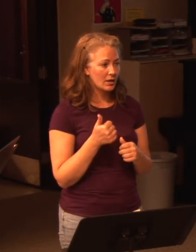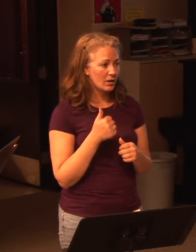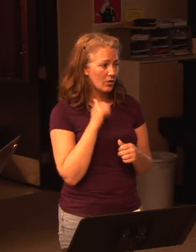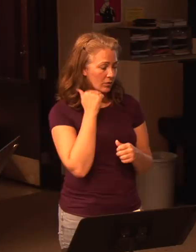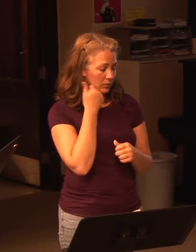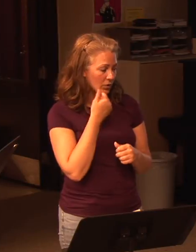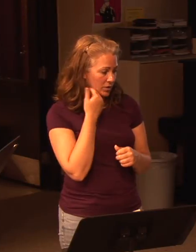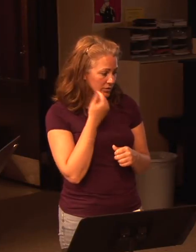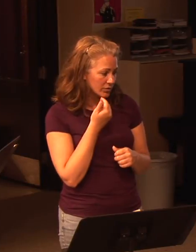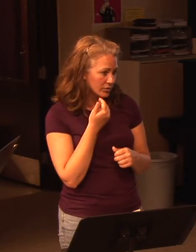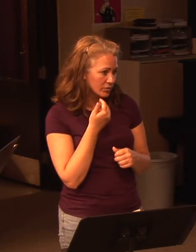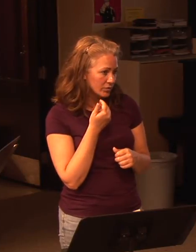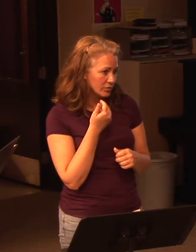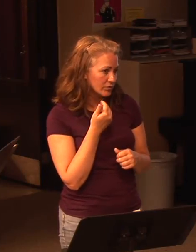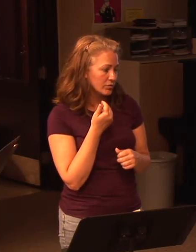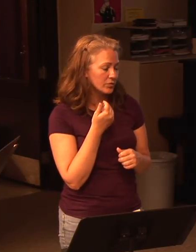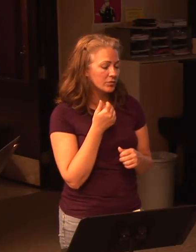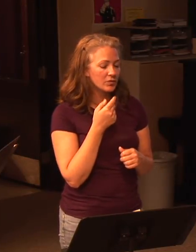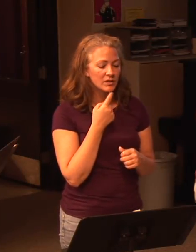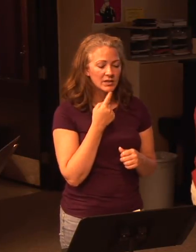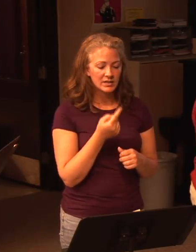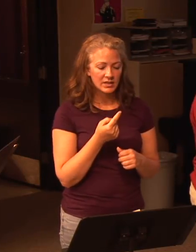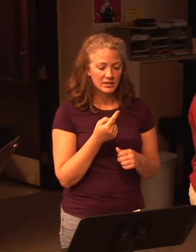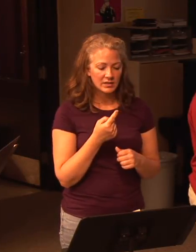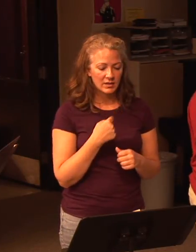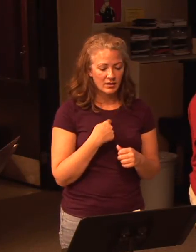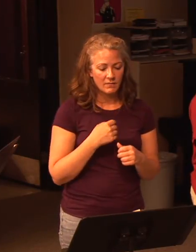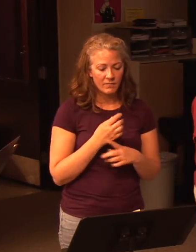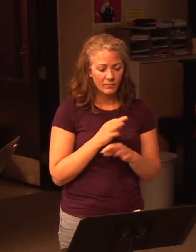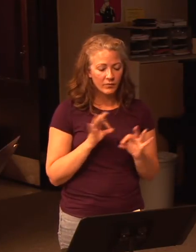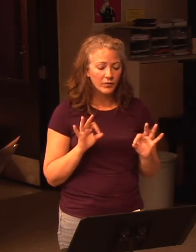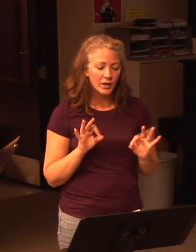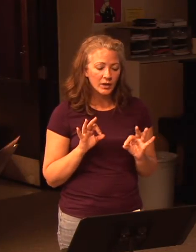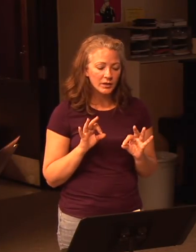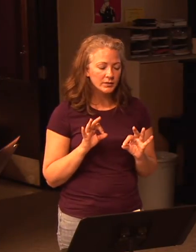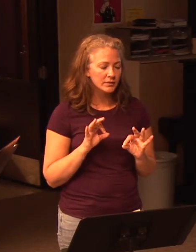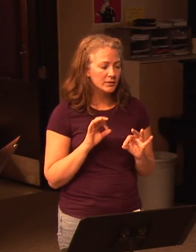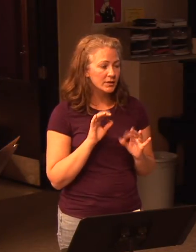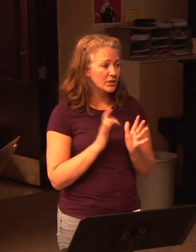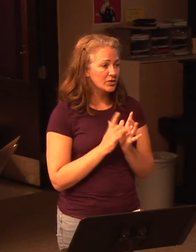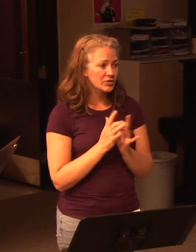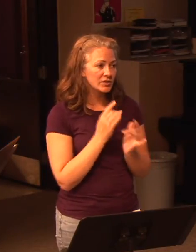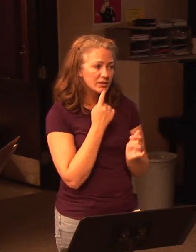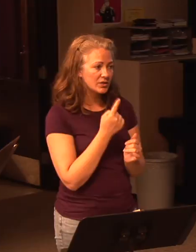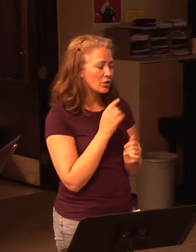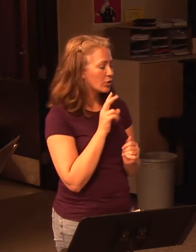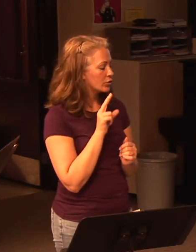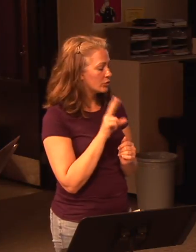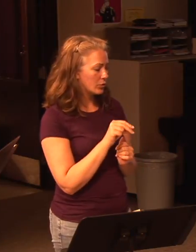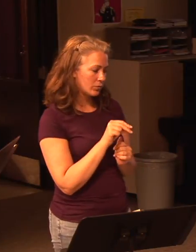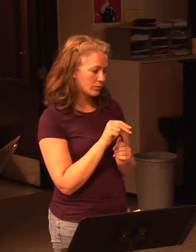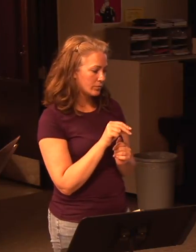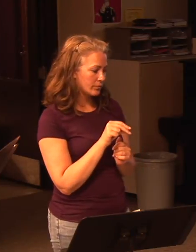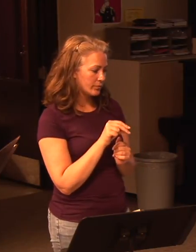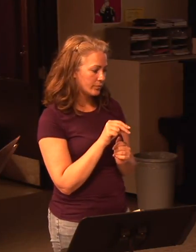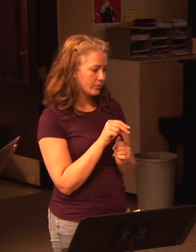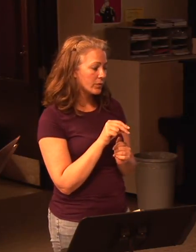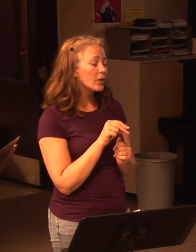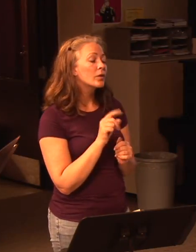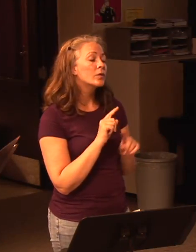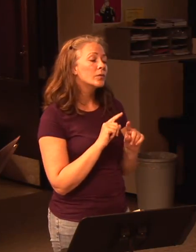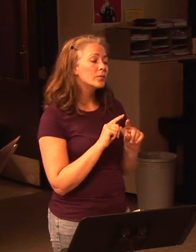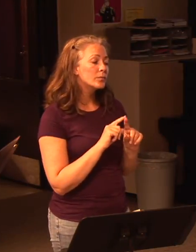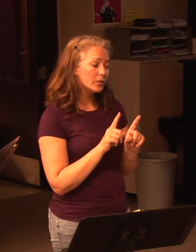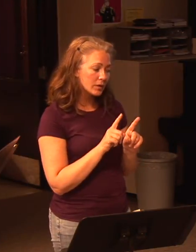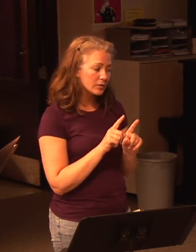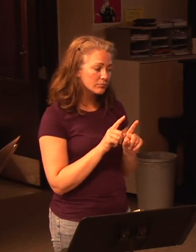what? No, you're not. But you could be. Now, I think part of the message Jesus was about is about this